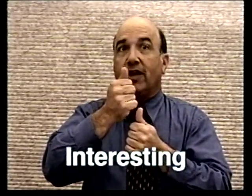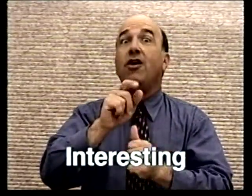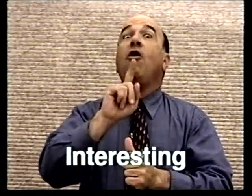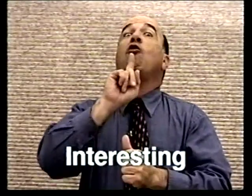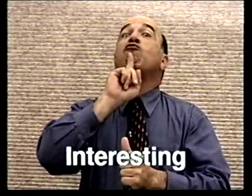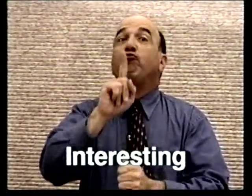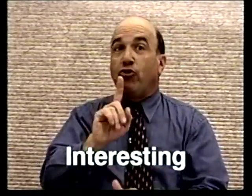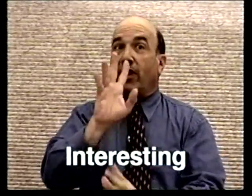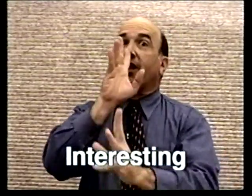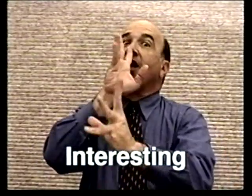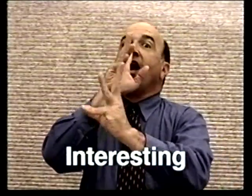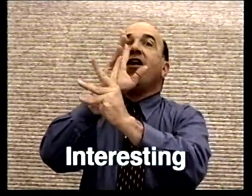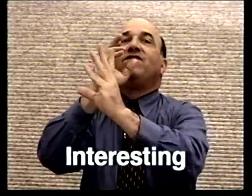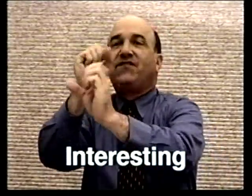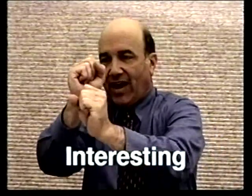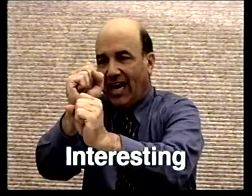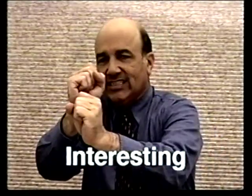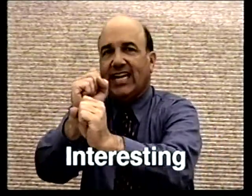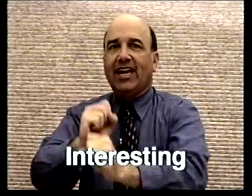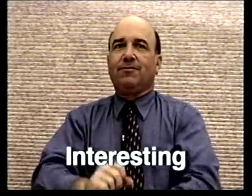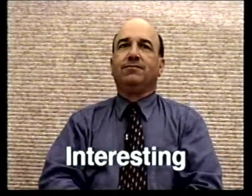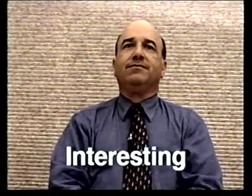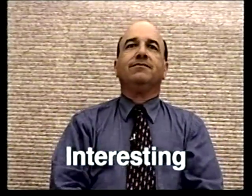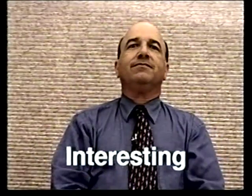interesting. Really fascinating.